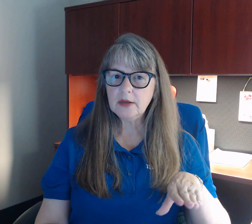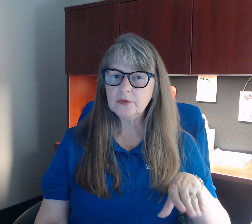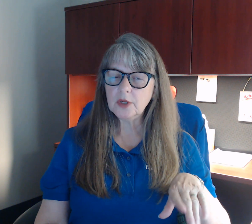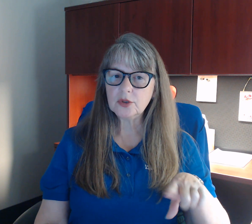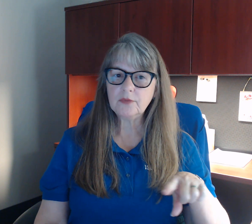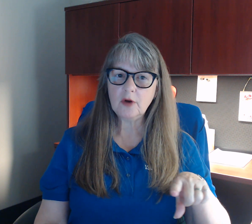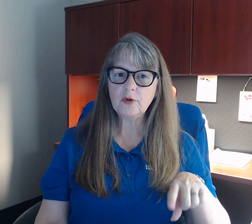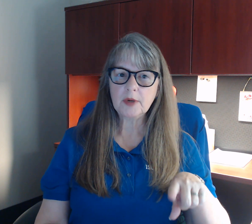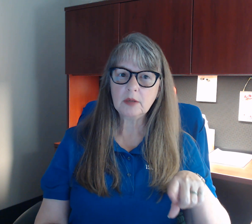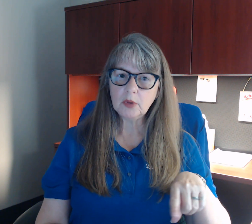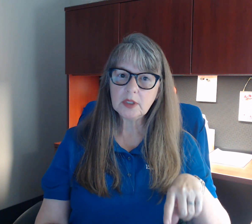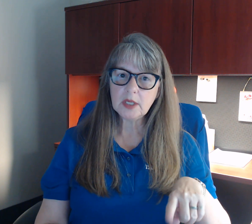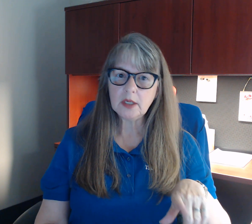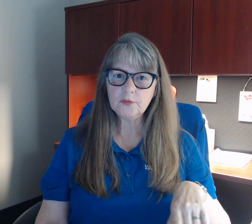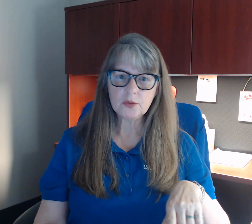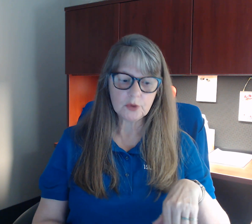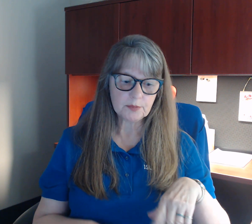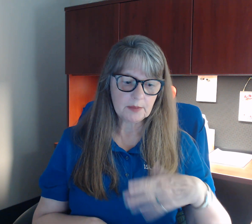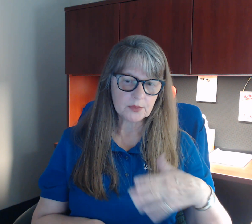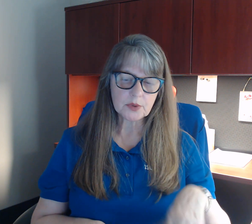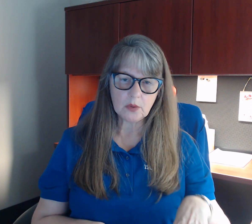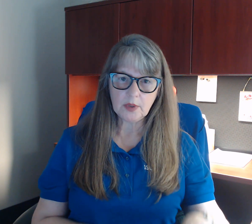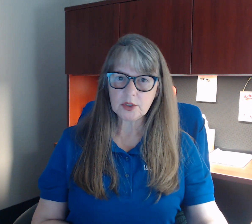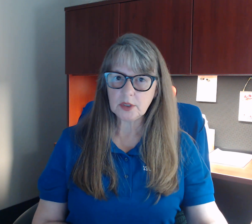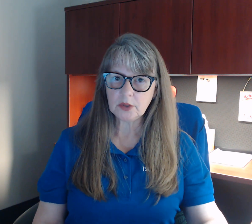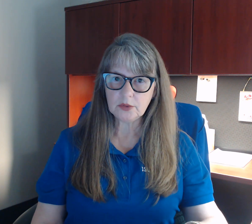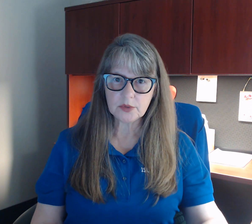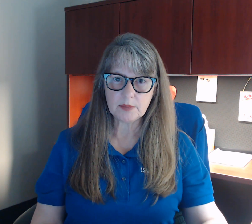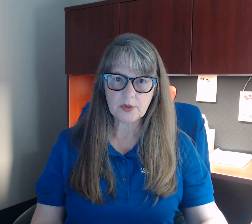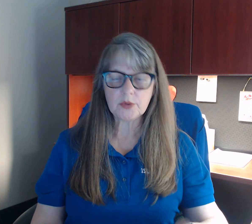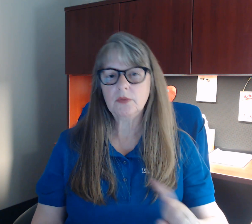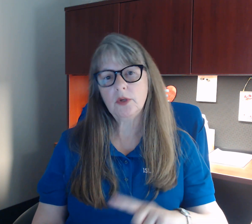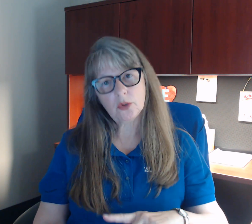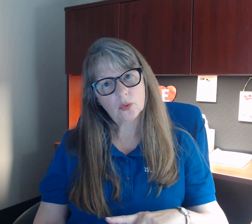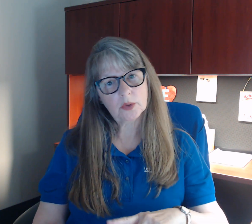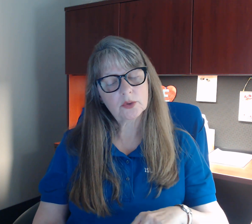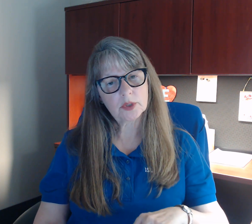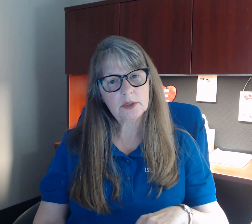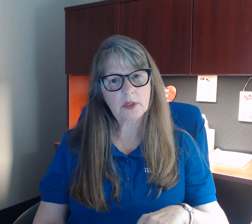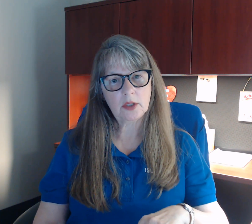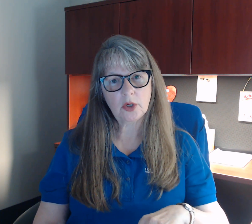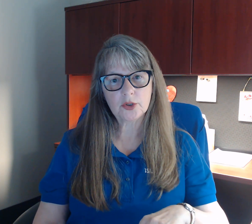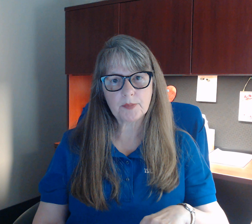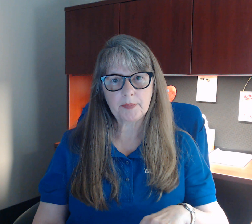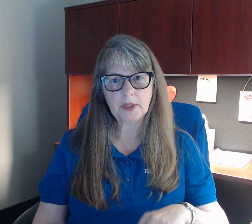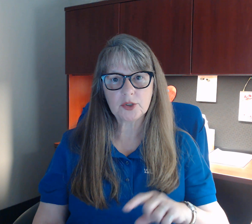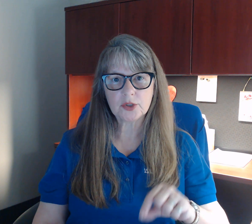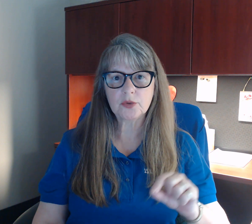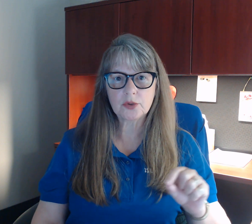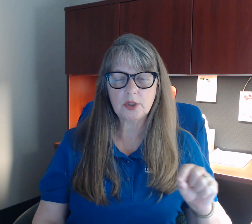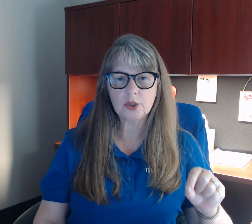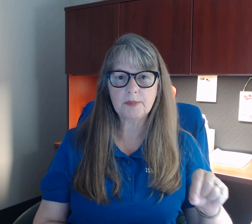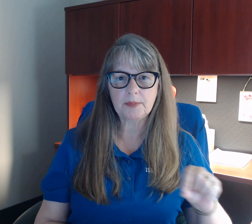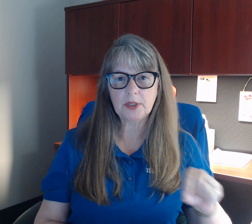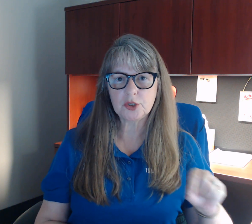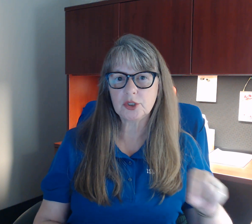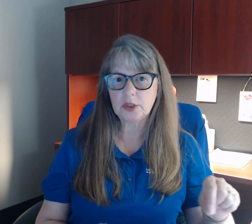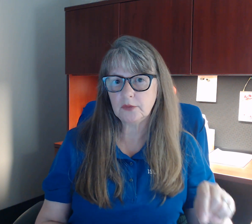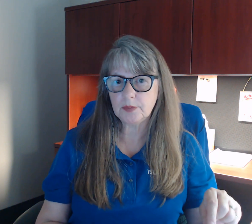not too far from a community of Jewish people, so I wanted to include some of those. And then New York, there's a large population. So there's large populations in different parts